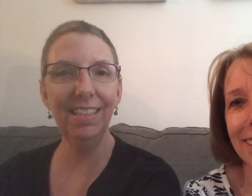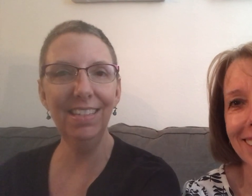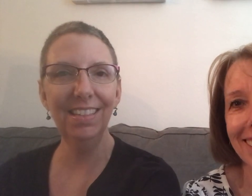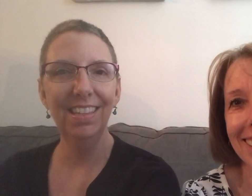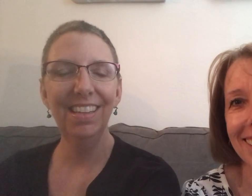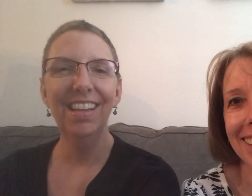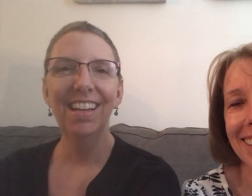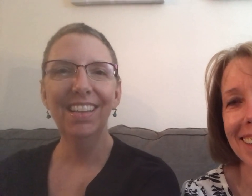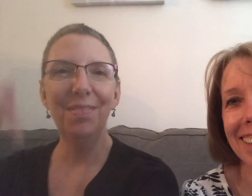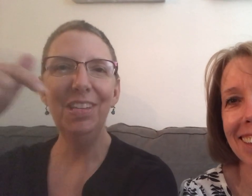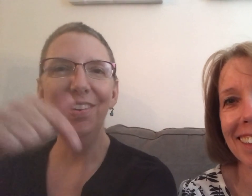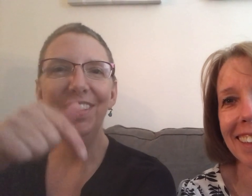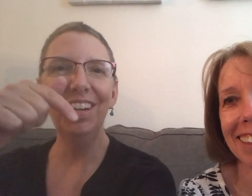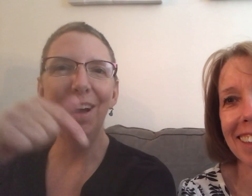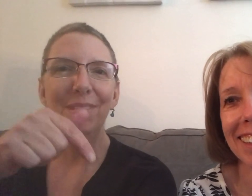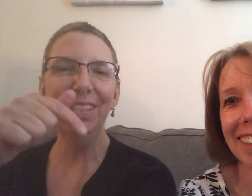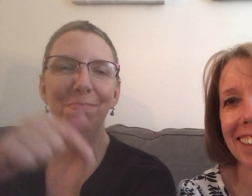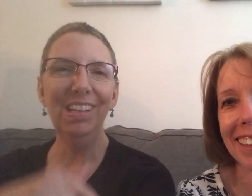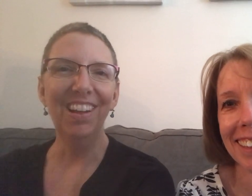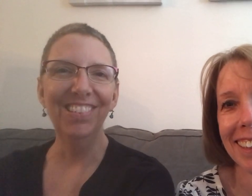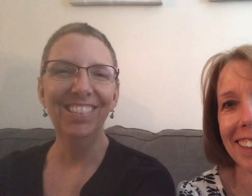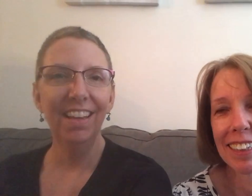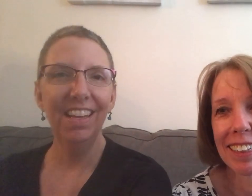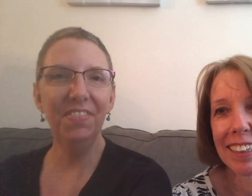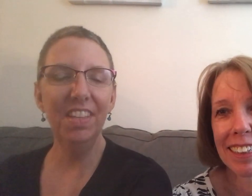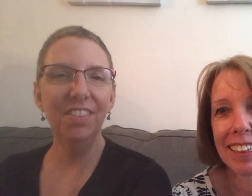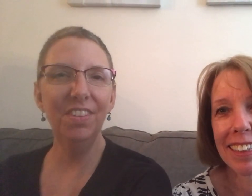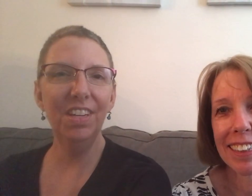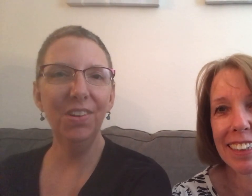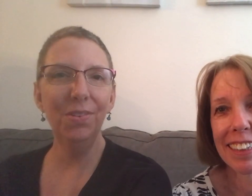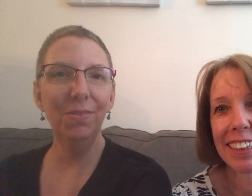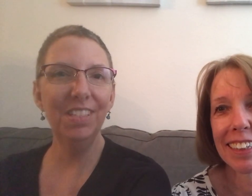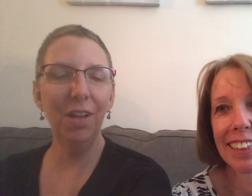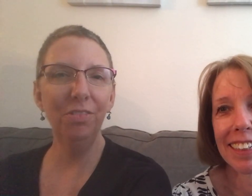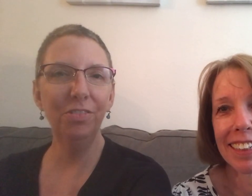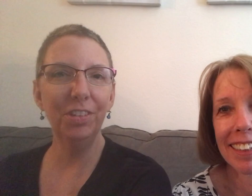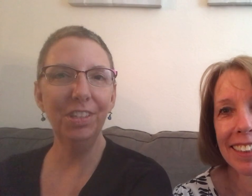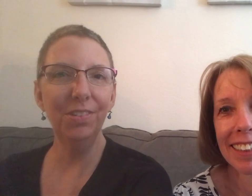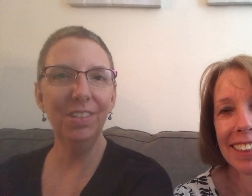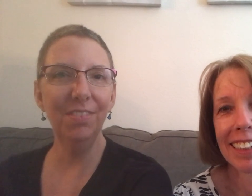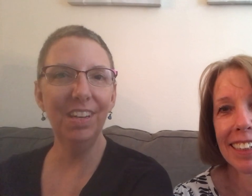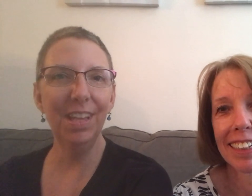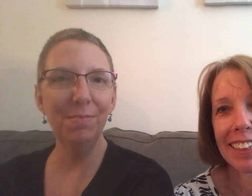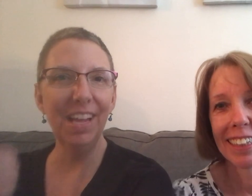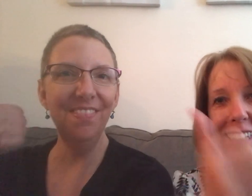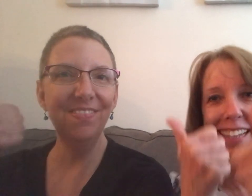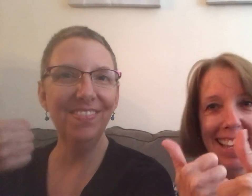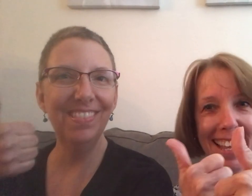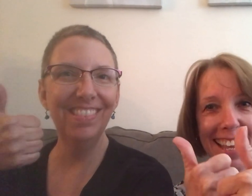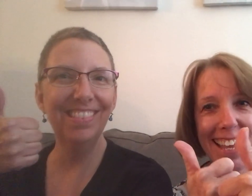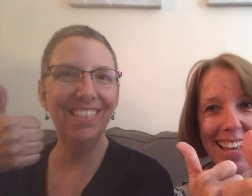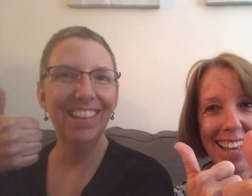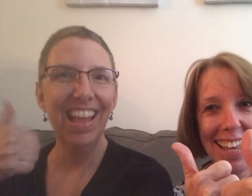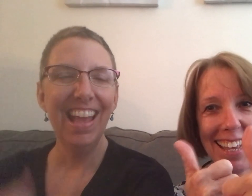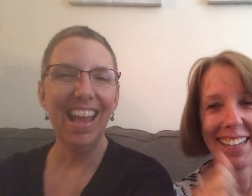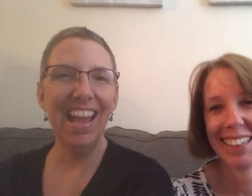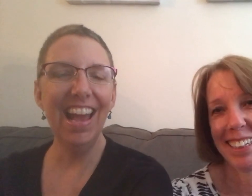accent? Let me know in the comments below. If this video was helpful for you, give it a thumbs up